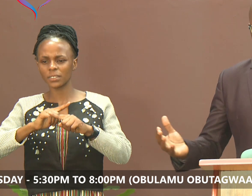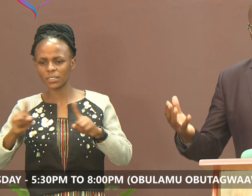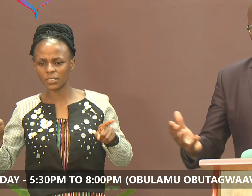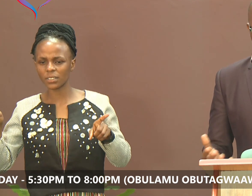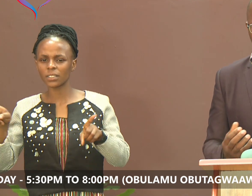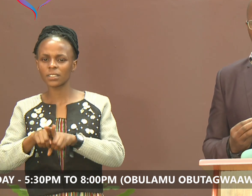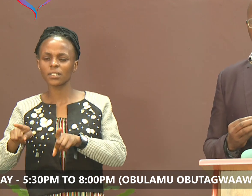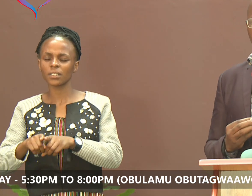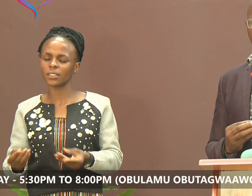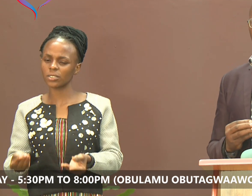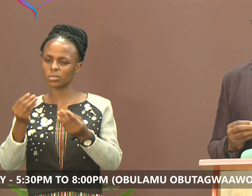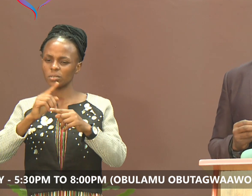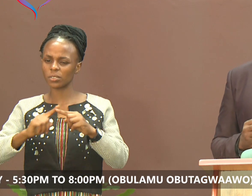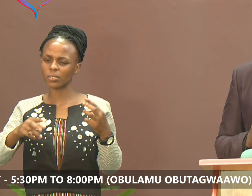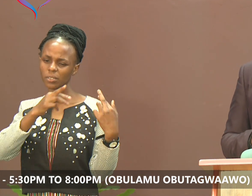role in the community.